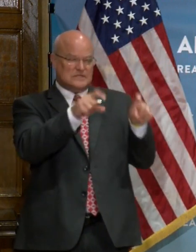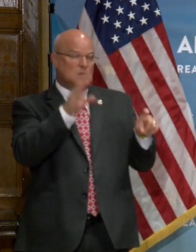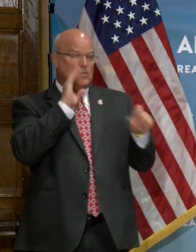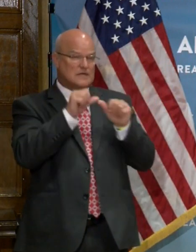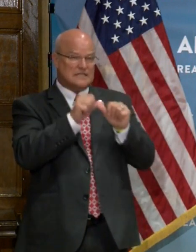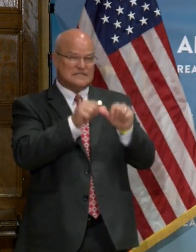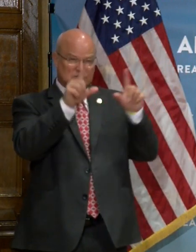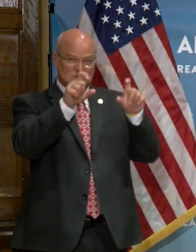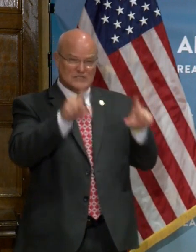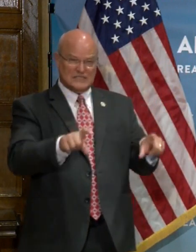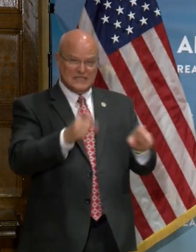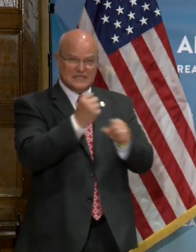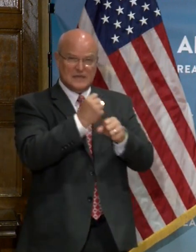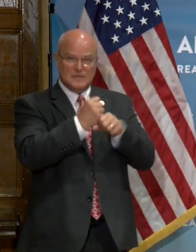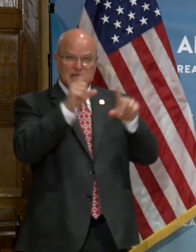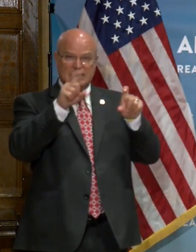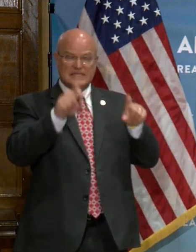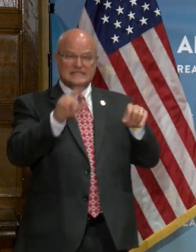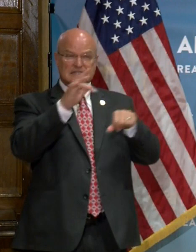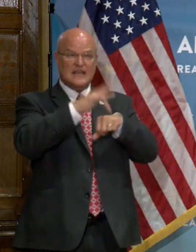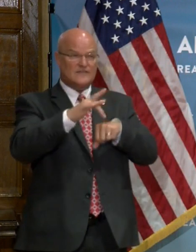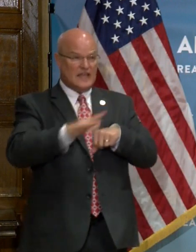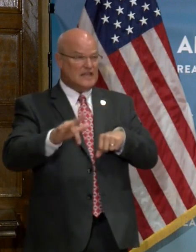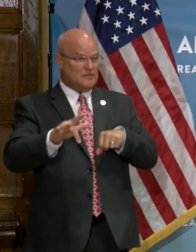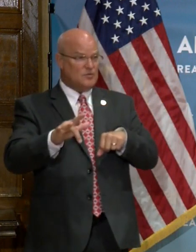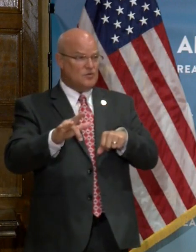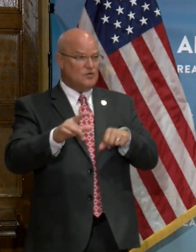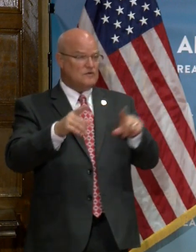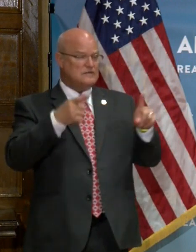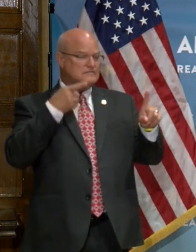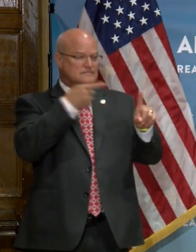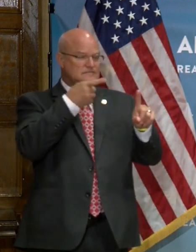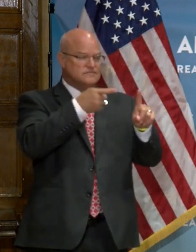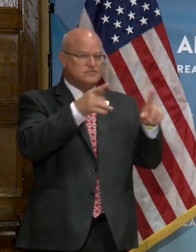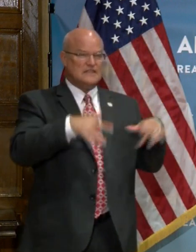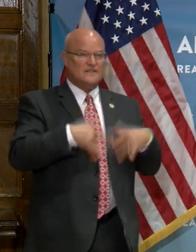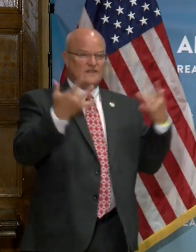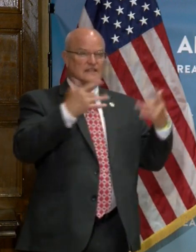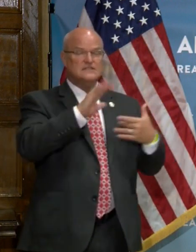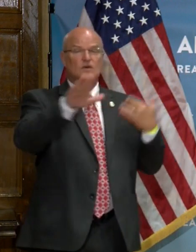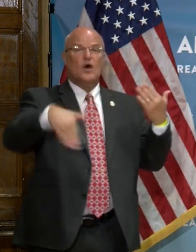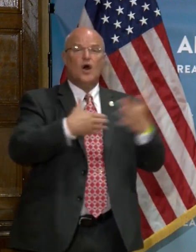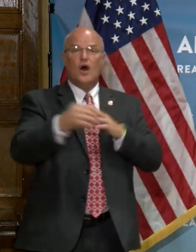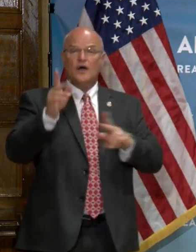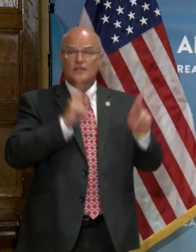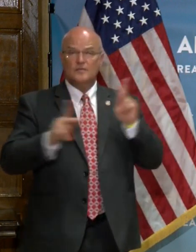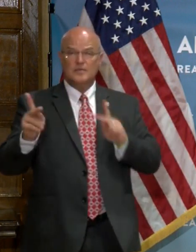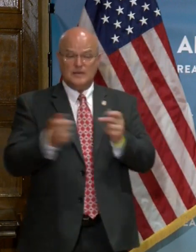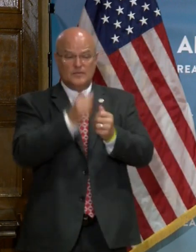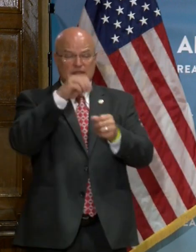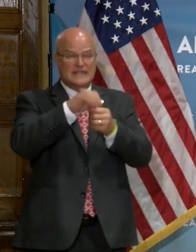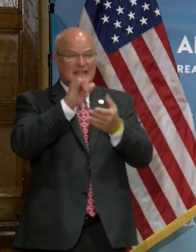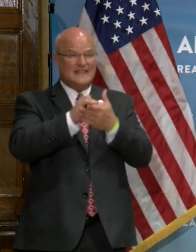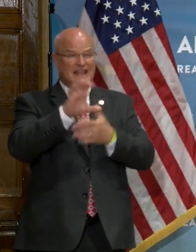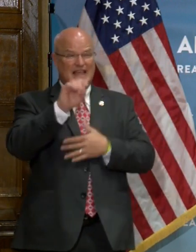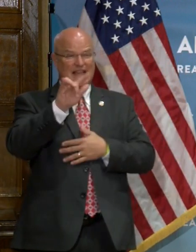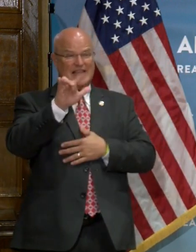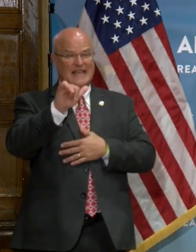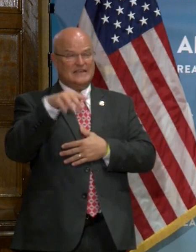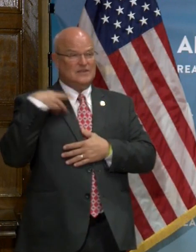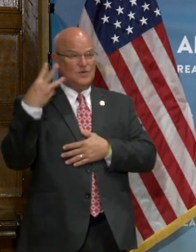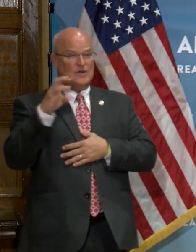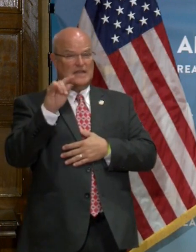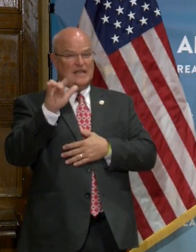continue to make testing available through targeted events so that all the populations within that county